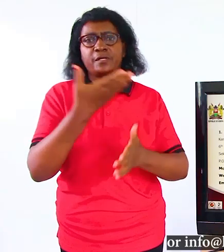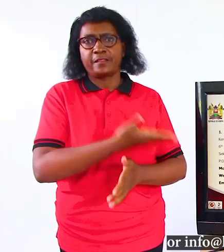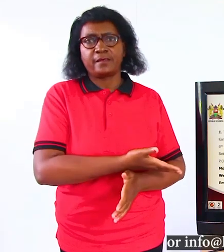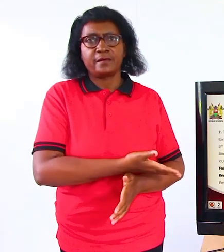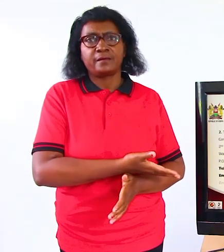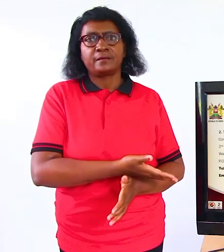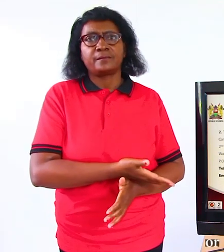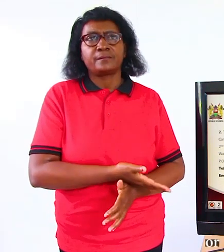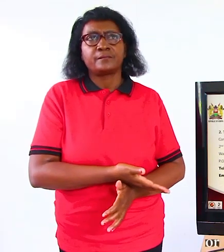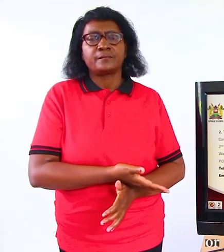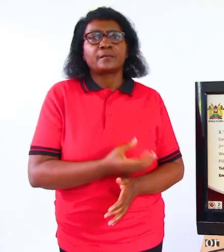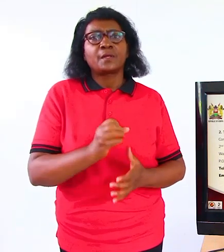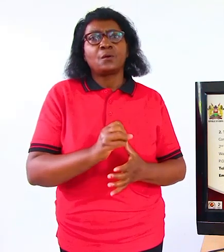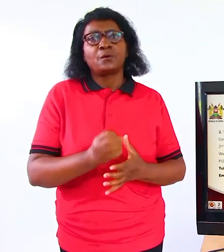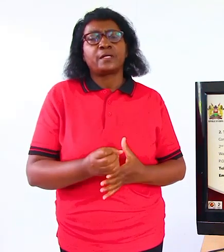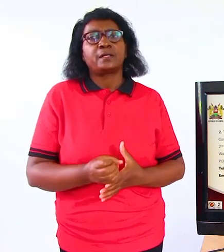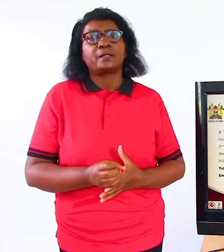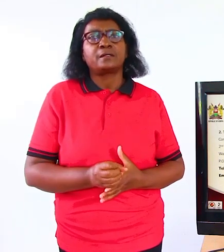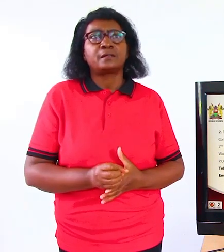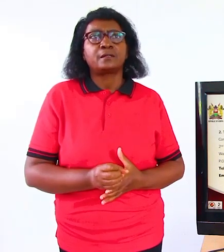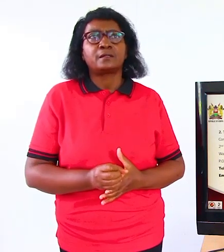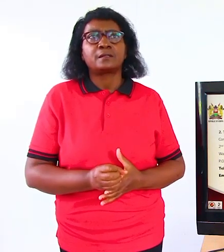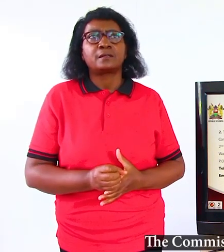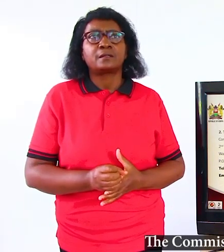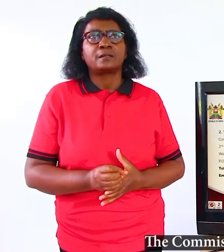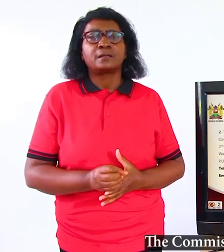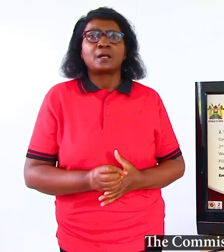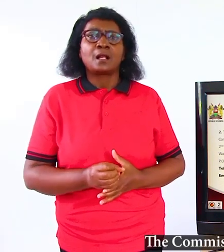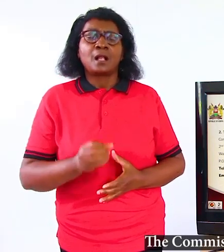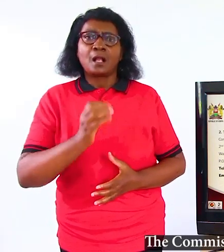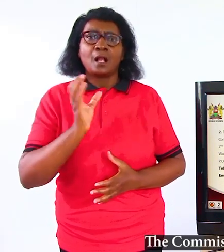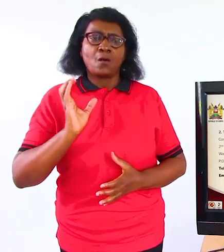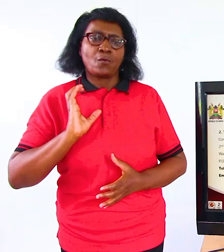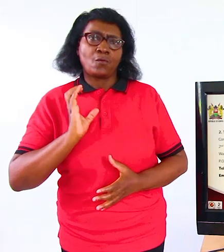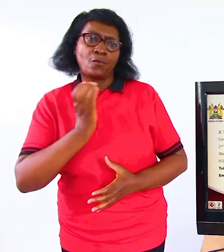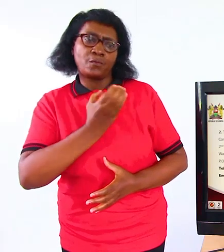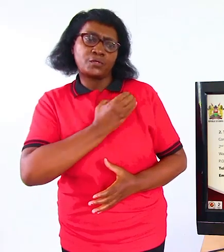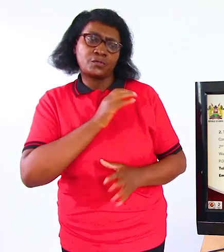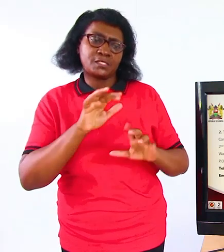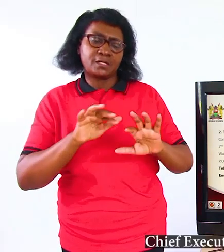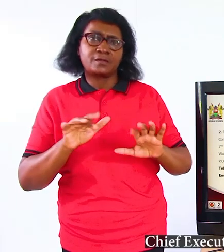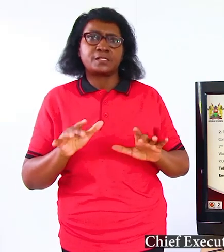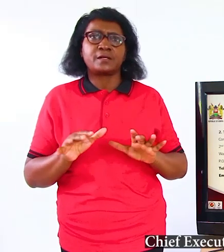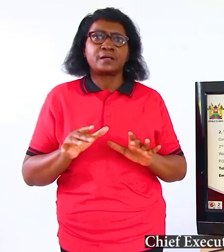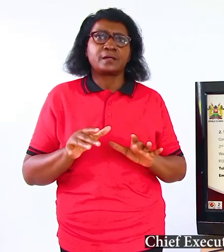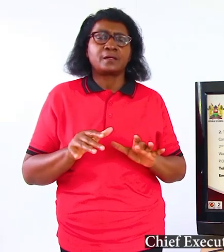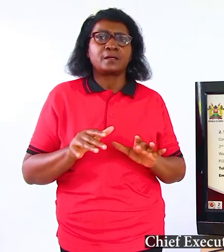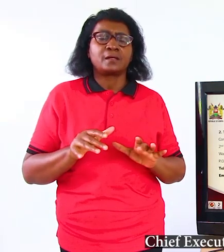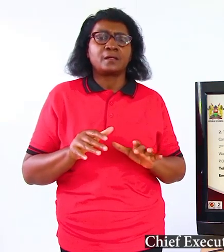info@kpc.co.ke, or the Commission Secretary, Chief Executive Officer,